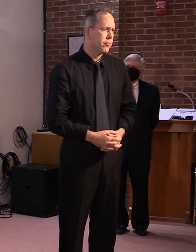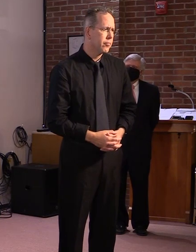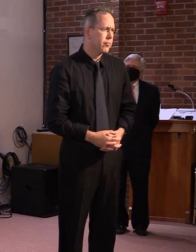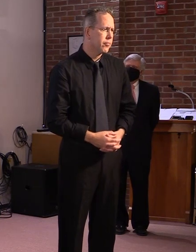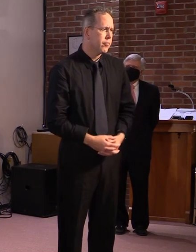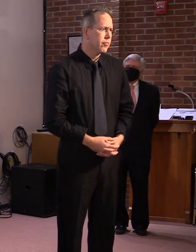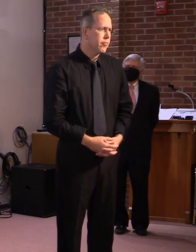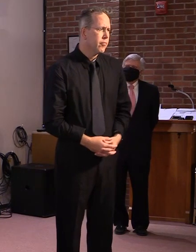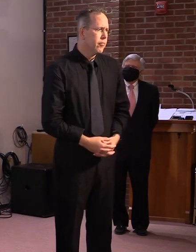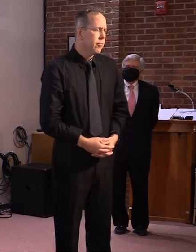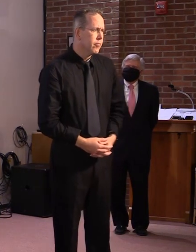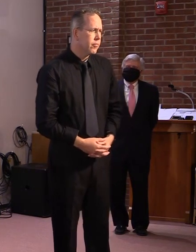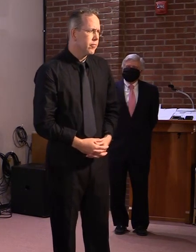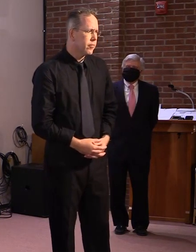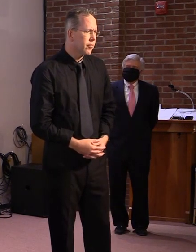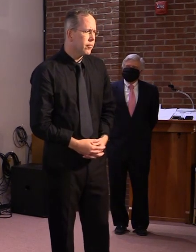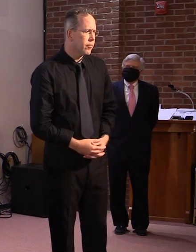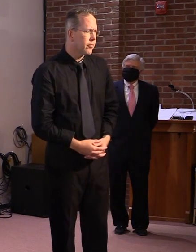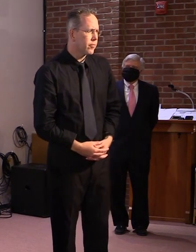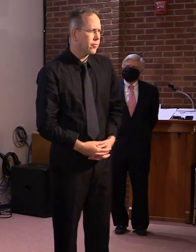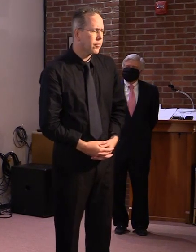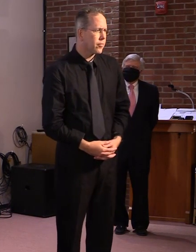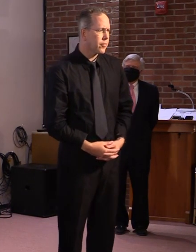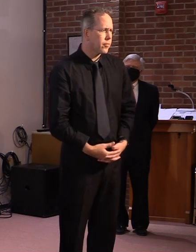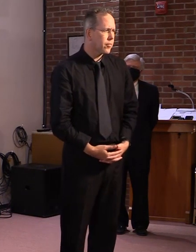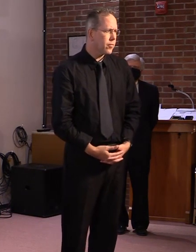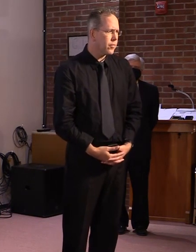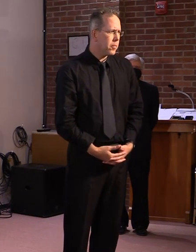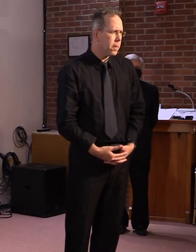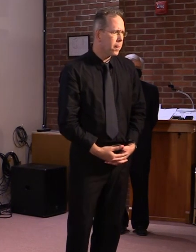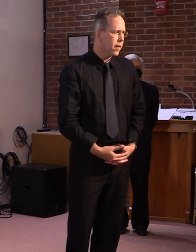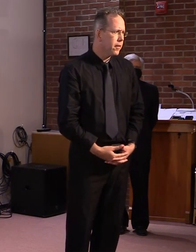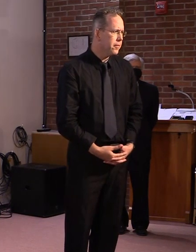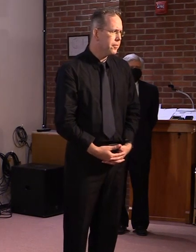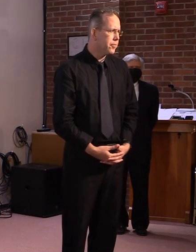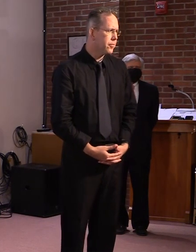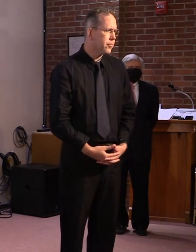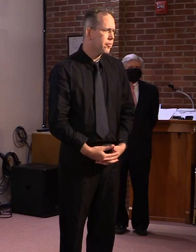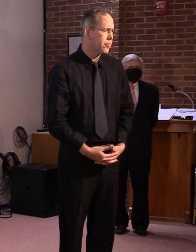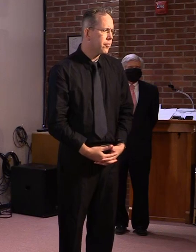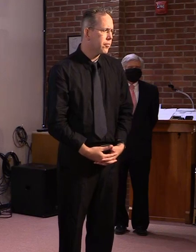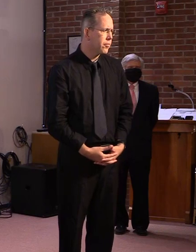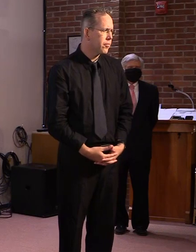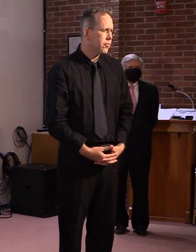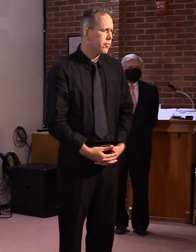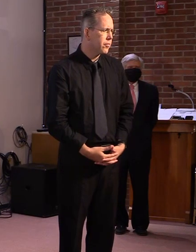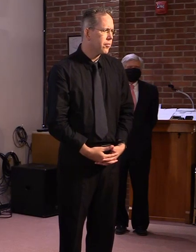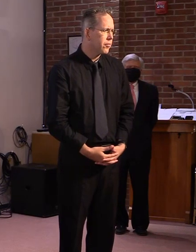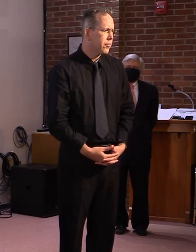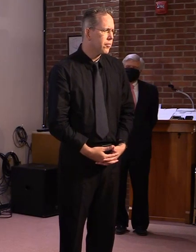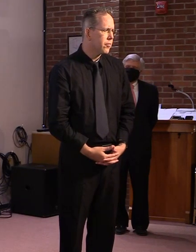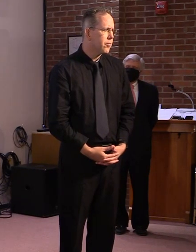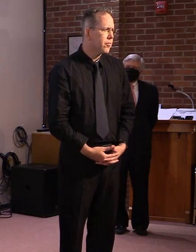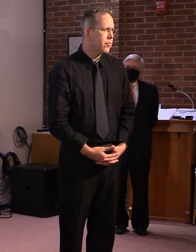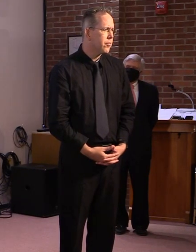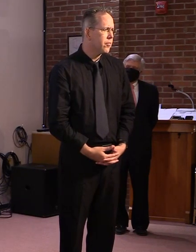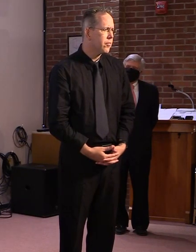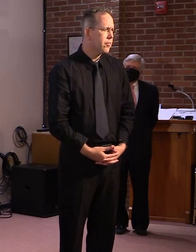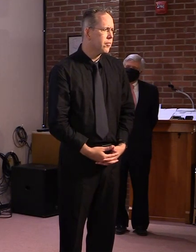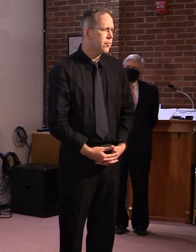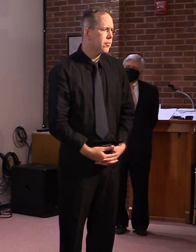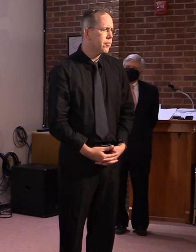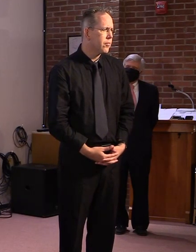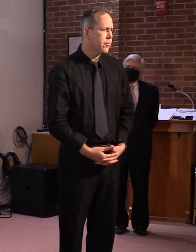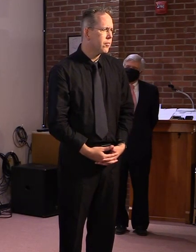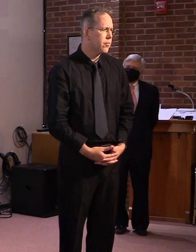I guess those are most of my questions. As far as press conferences about other things, say more political type of